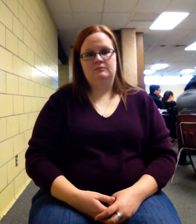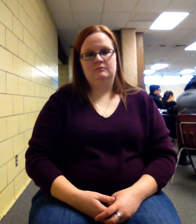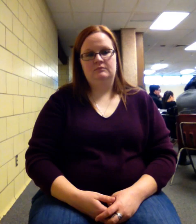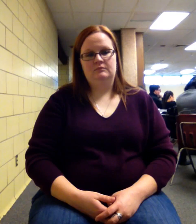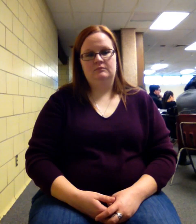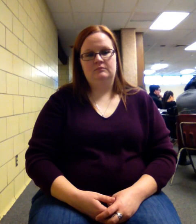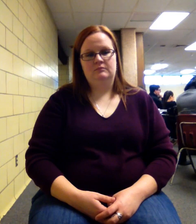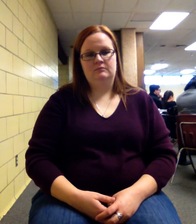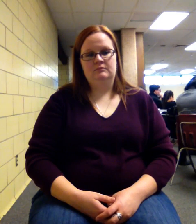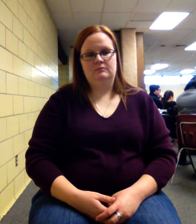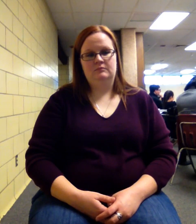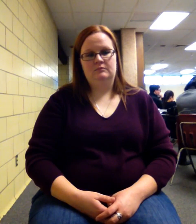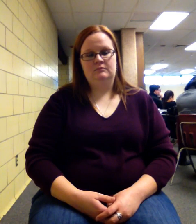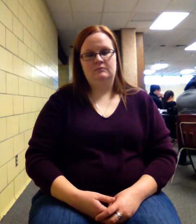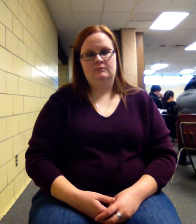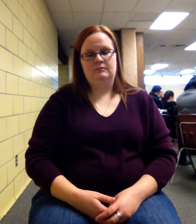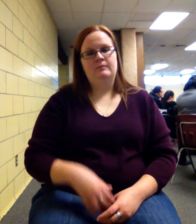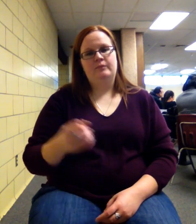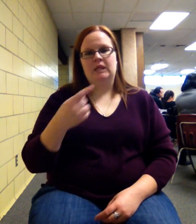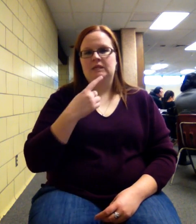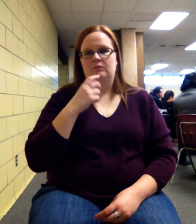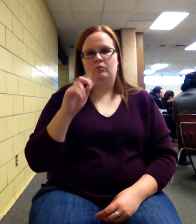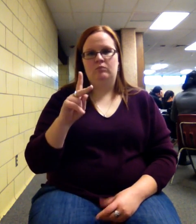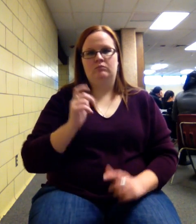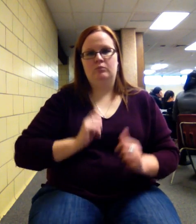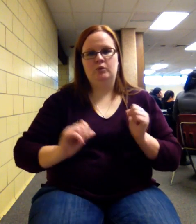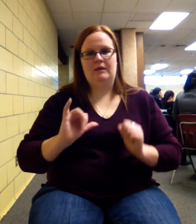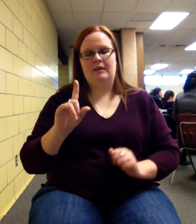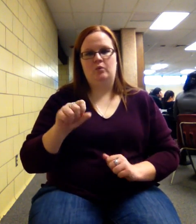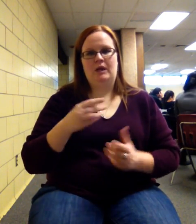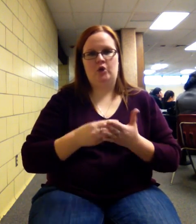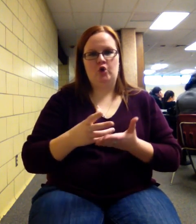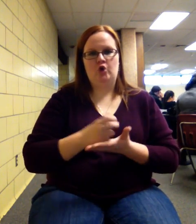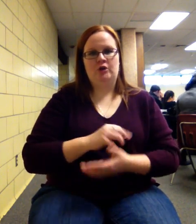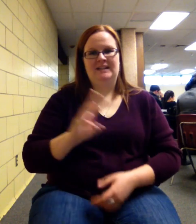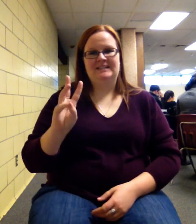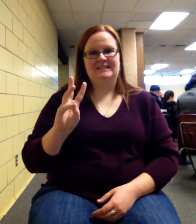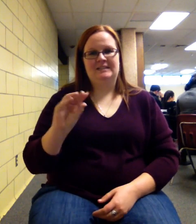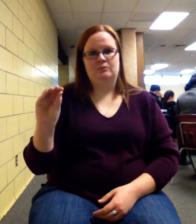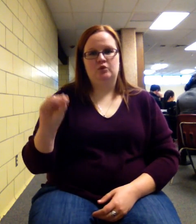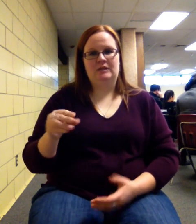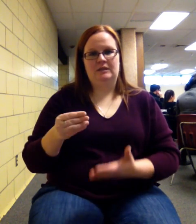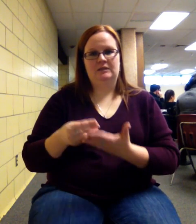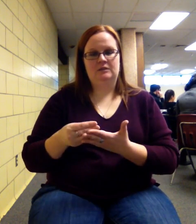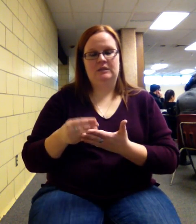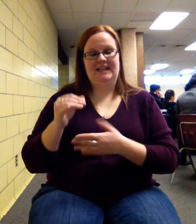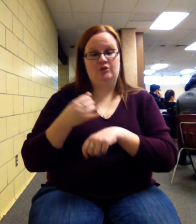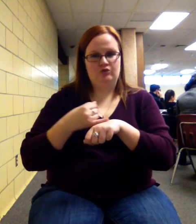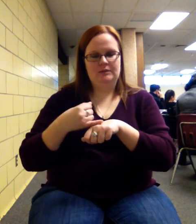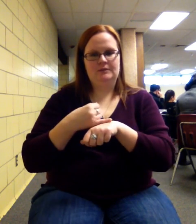So the one that they give you, they say, okay, let's pretend like you can earn 6% interest. So 72